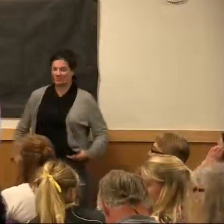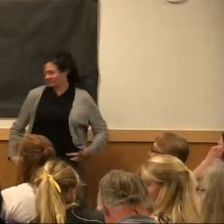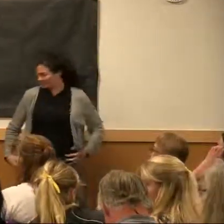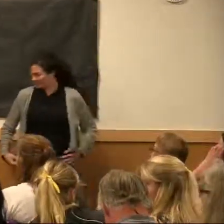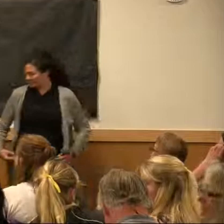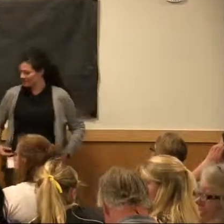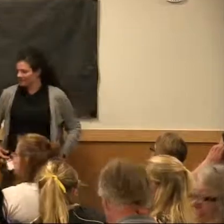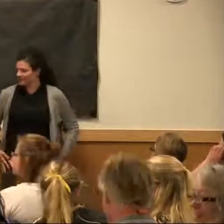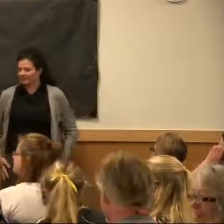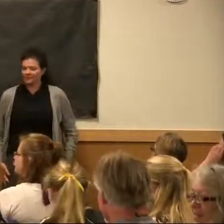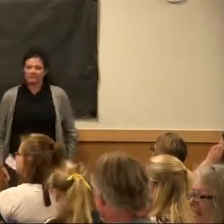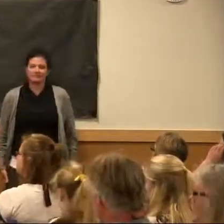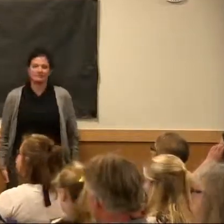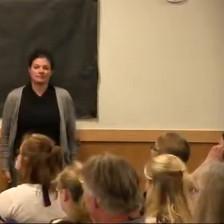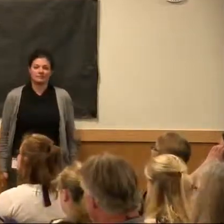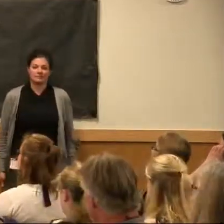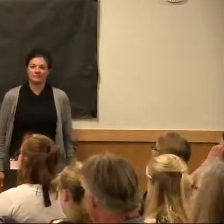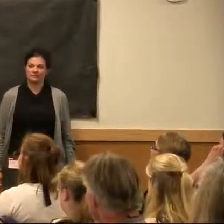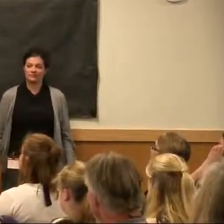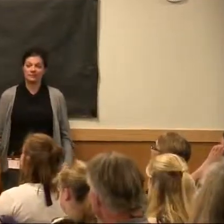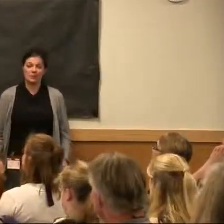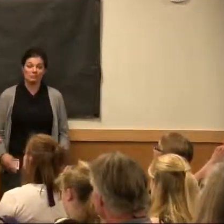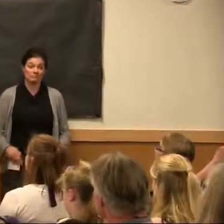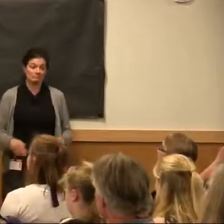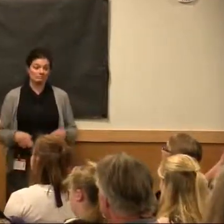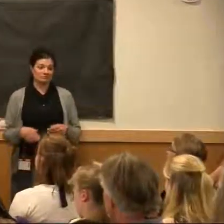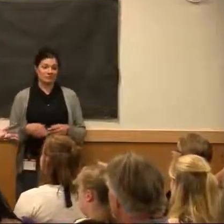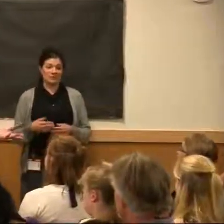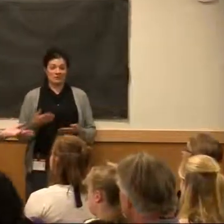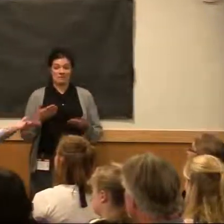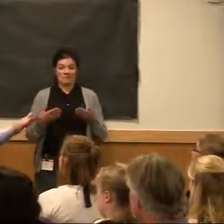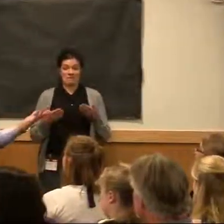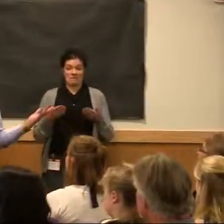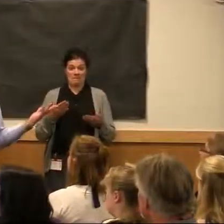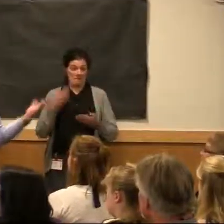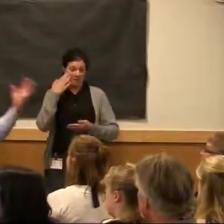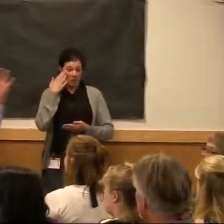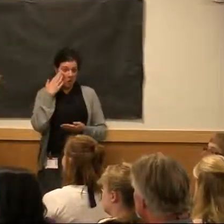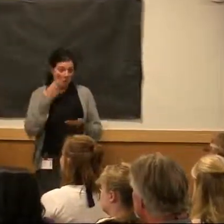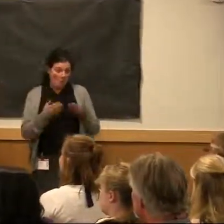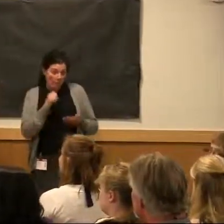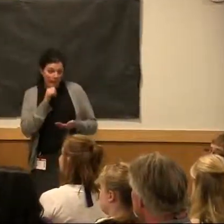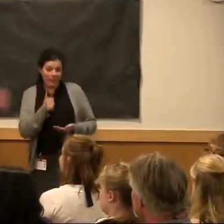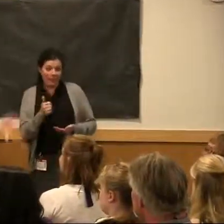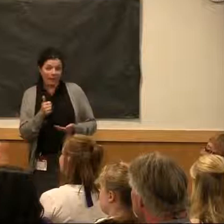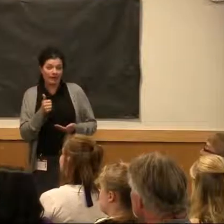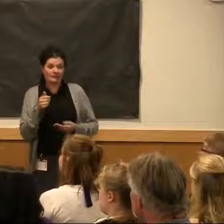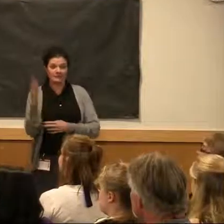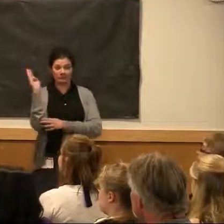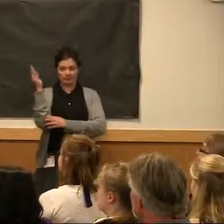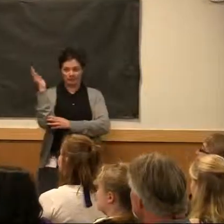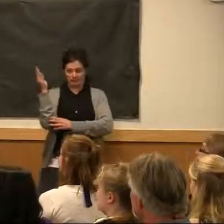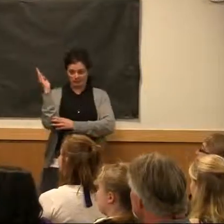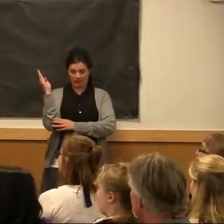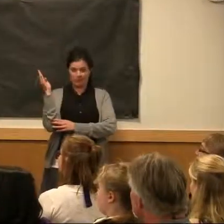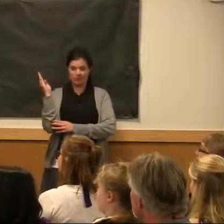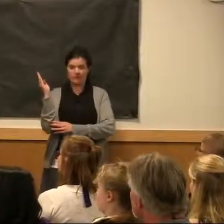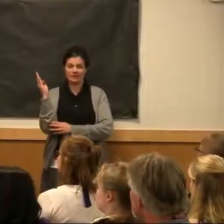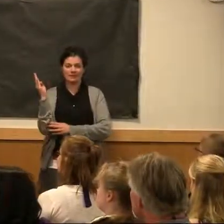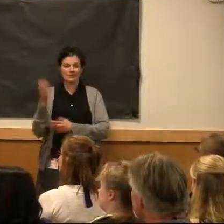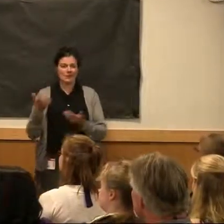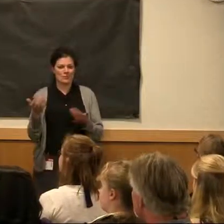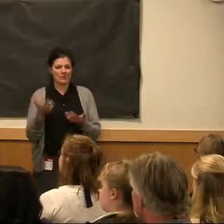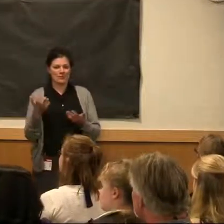Okay, we are ready. So as you guys might not know, this presentation is going to